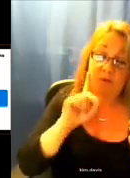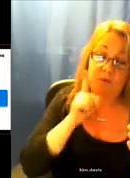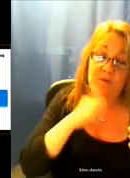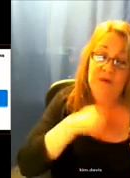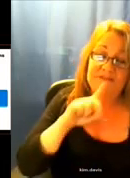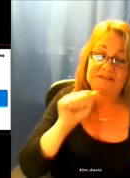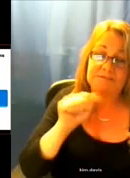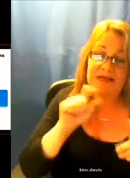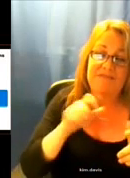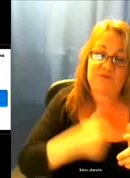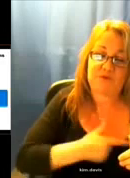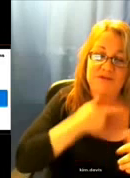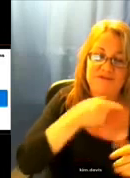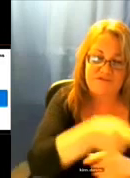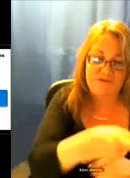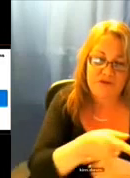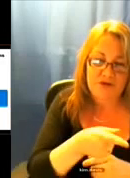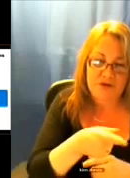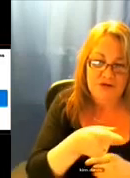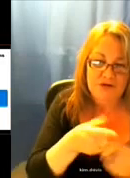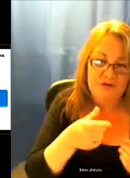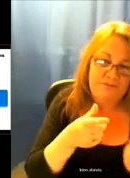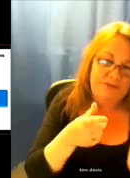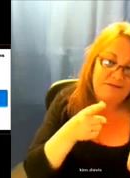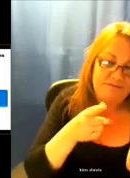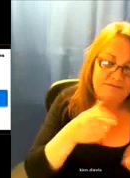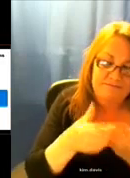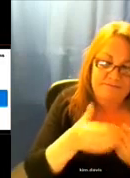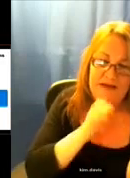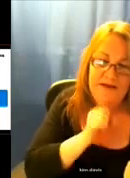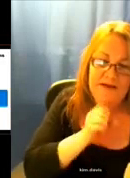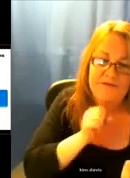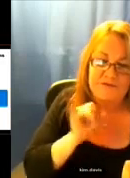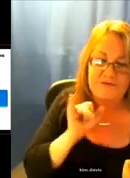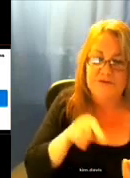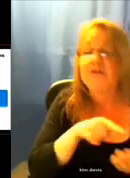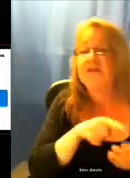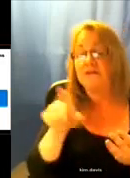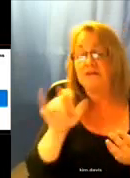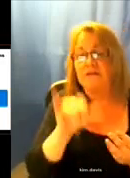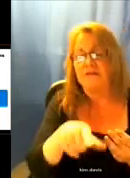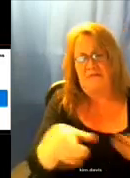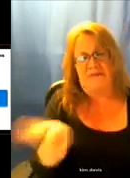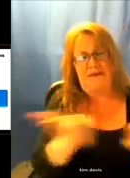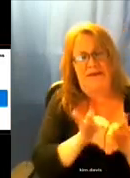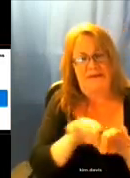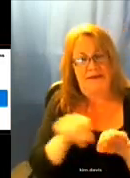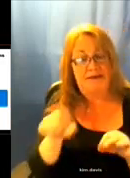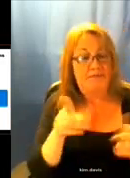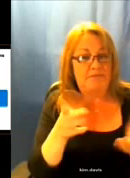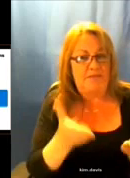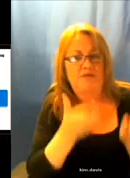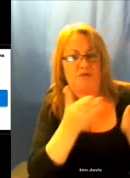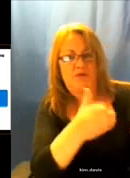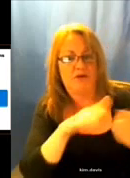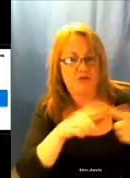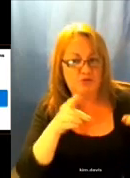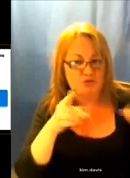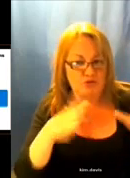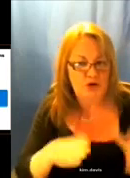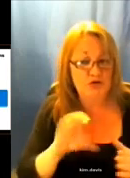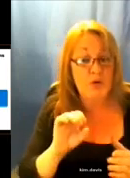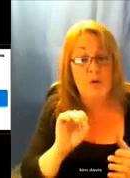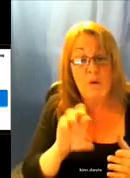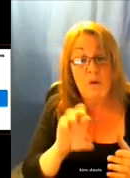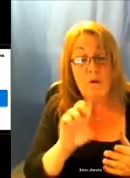center or a senior center for those who have disabilities living there, no matter of the age,